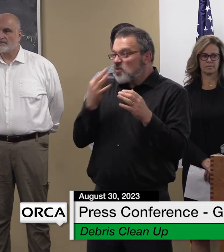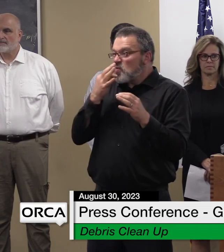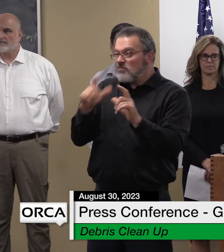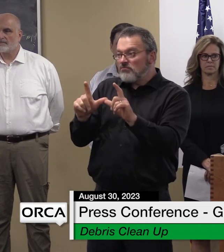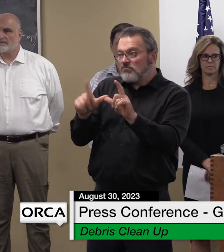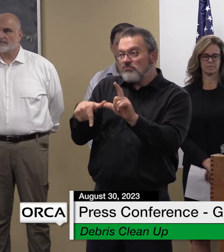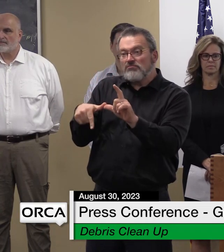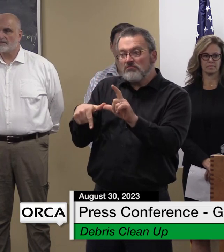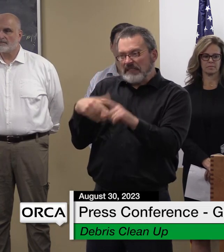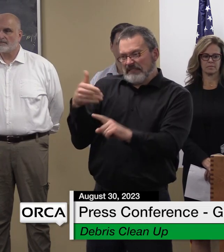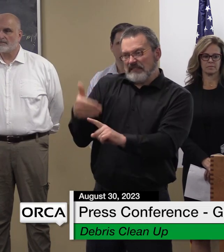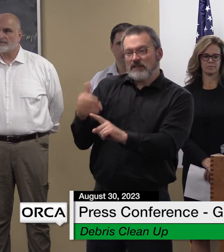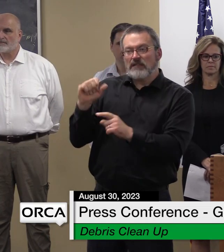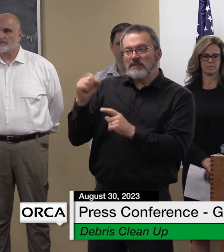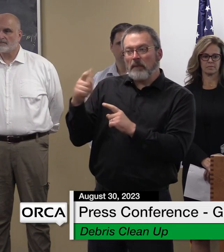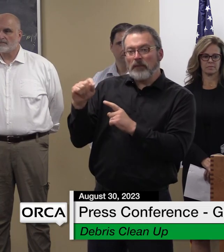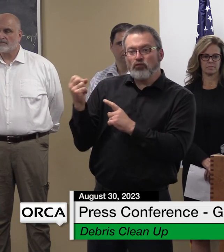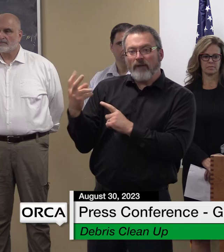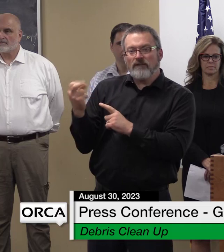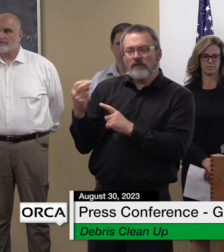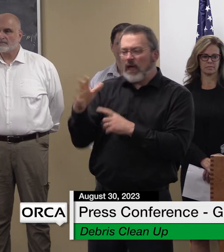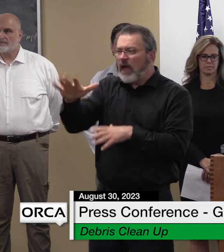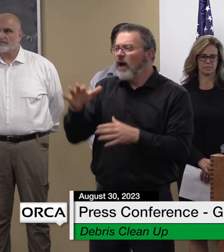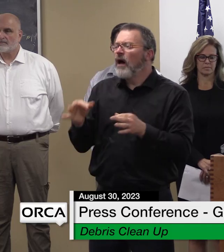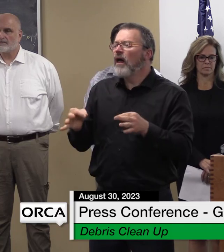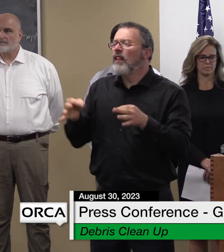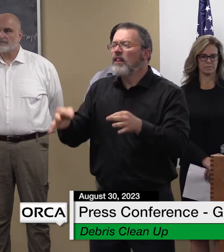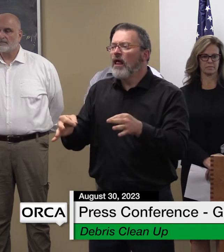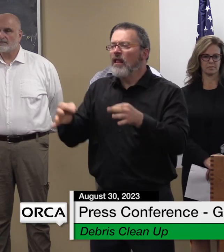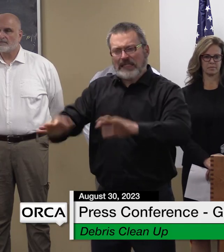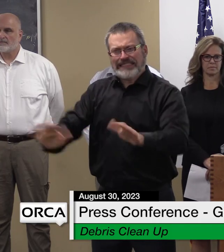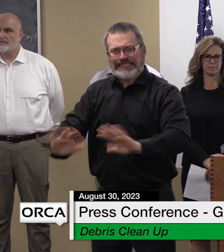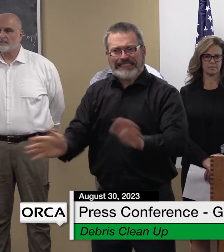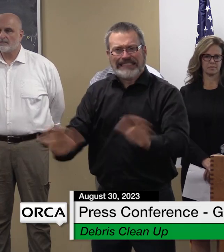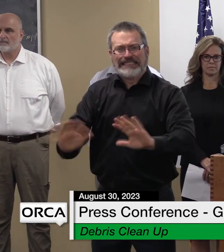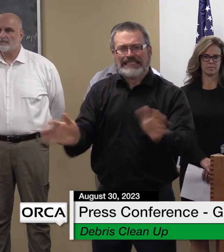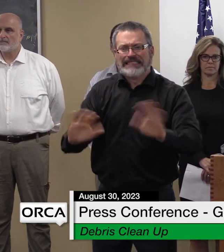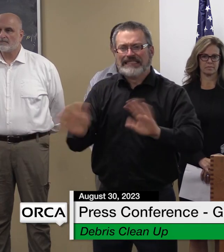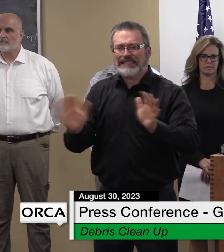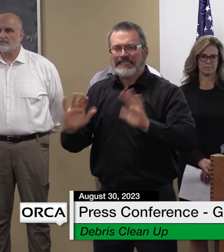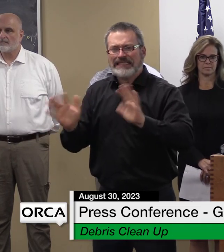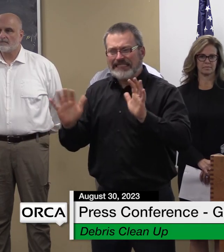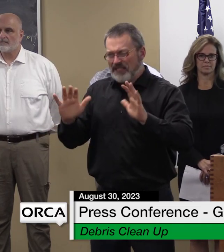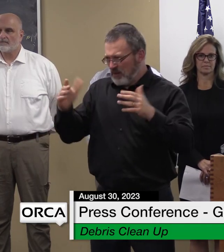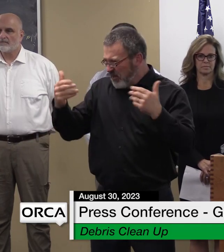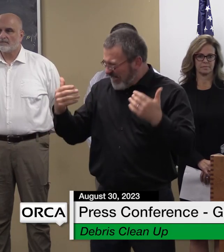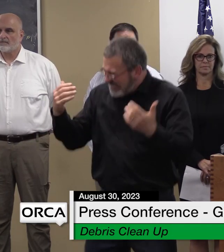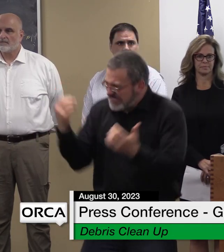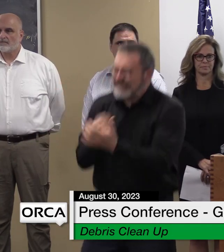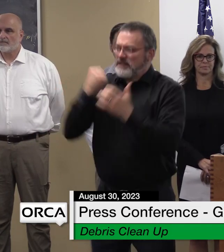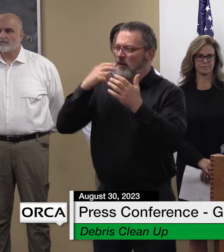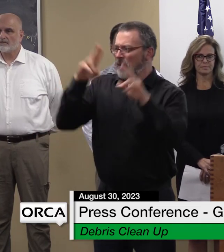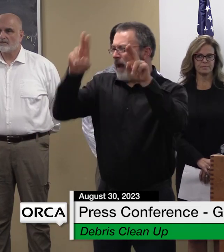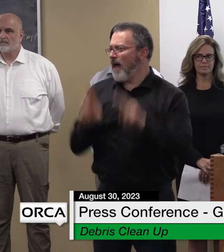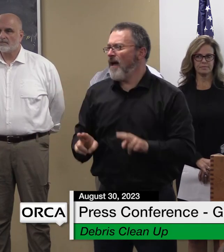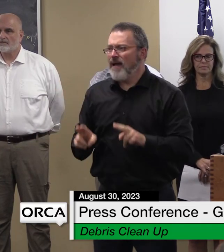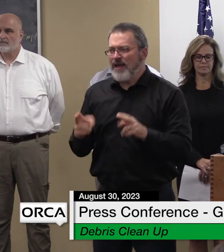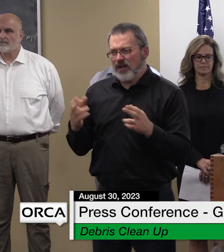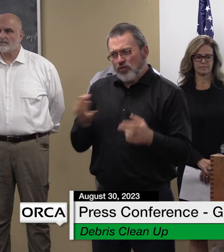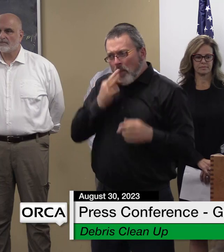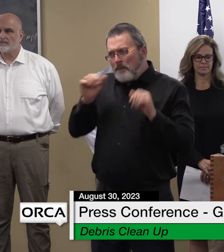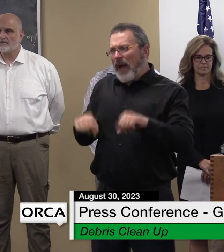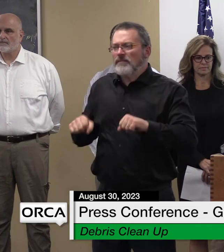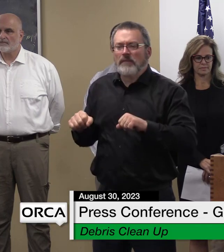please, please don't wait. Get your applications and information into FEMA now before it's too late. If you've